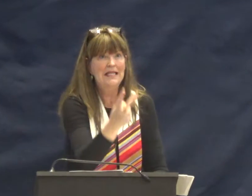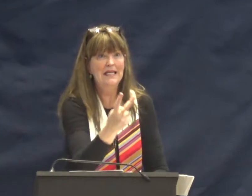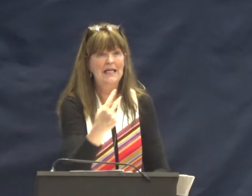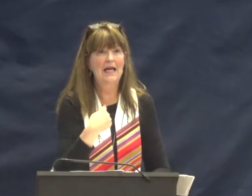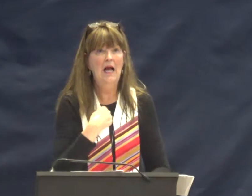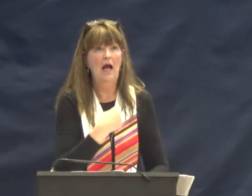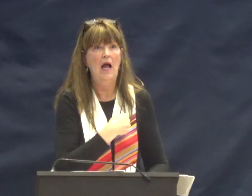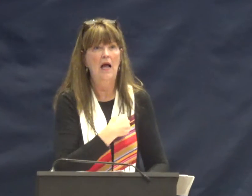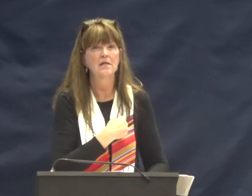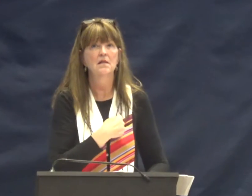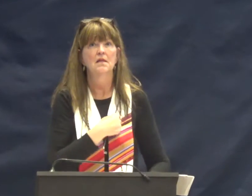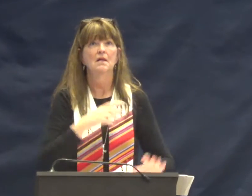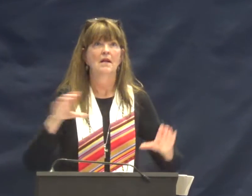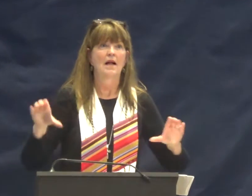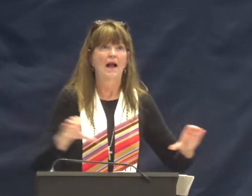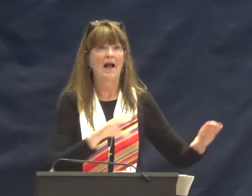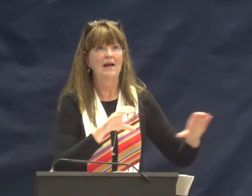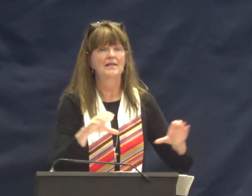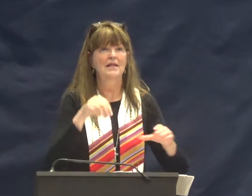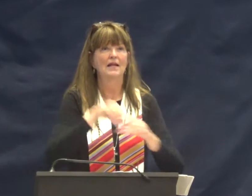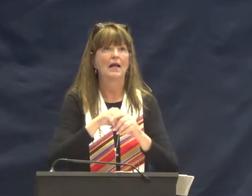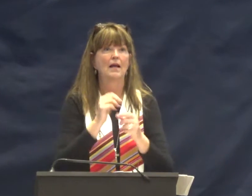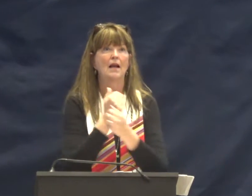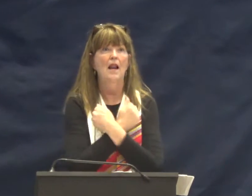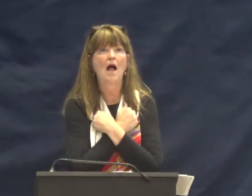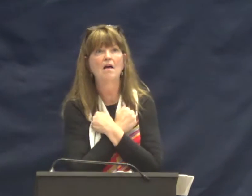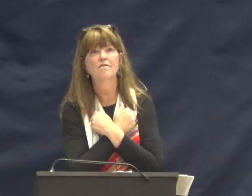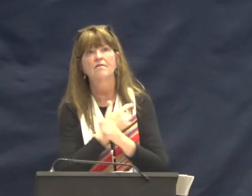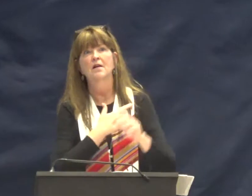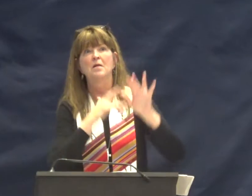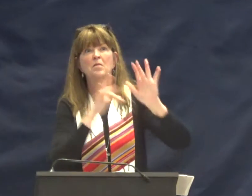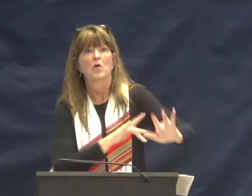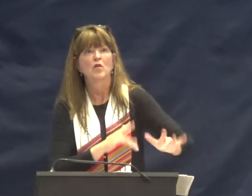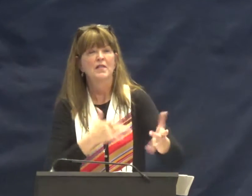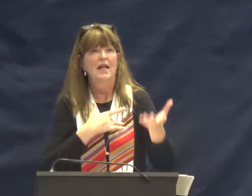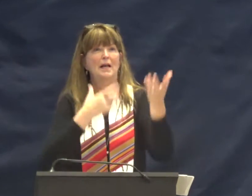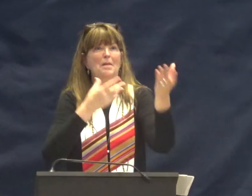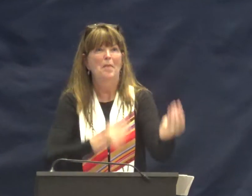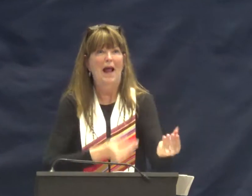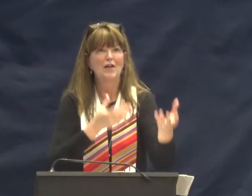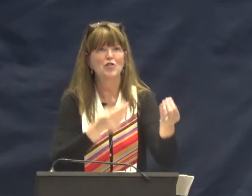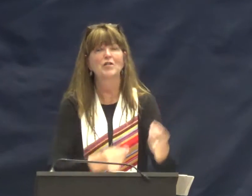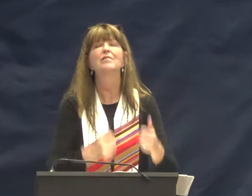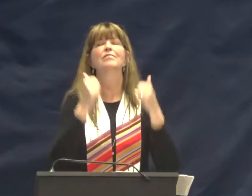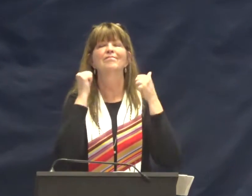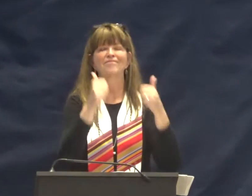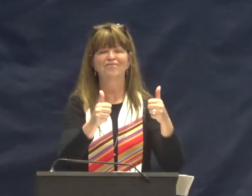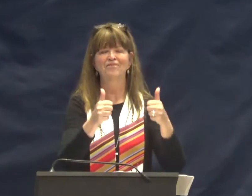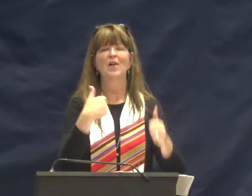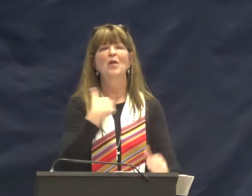You know, people should be running to church because they see us acting in love and mercy and